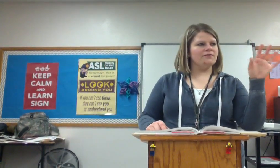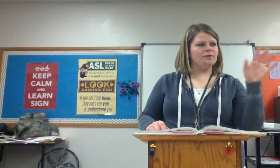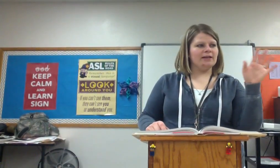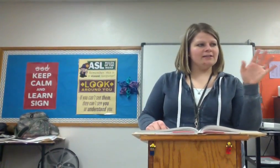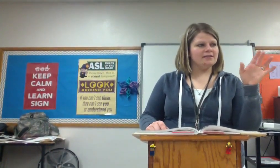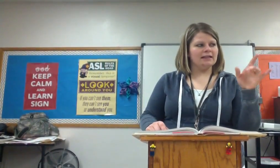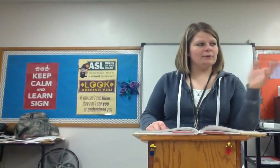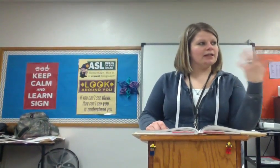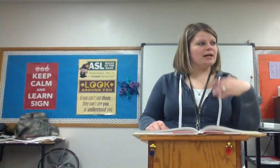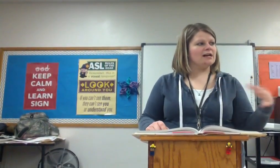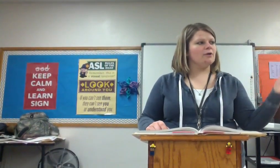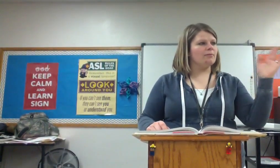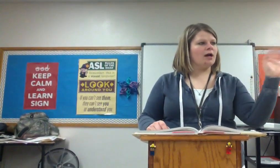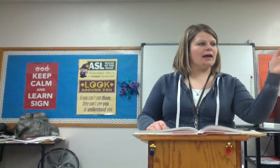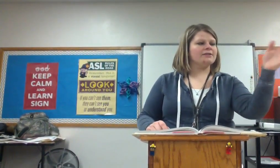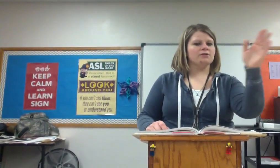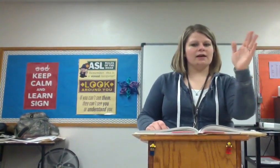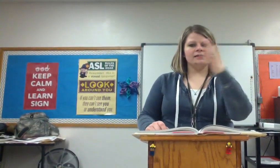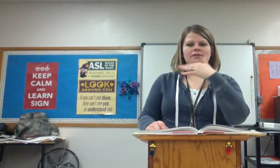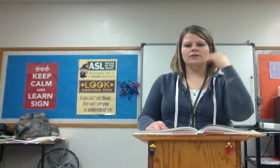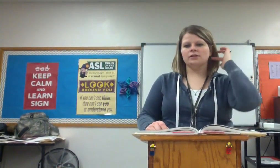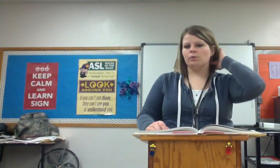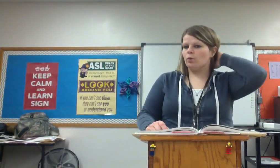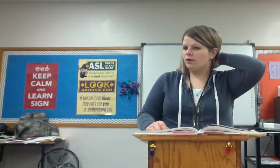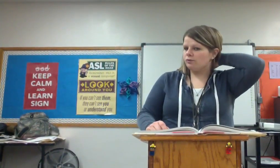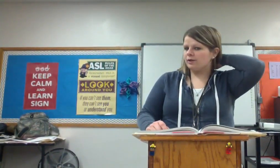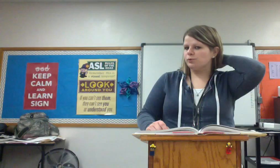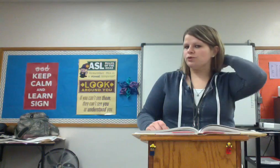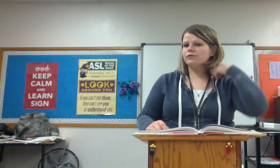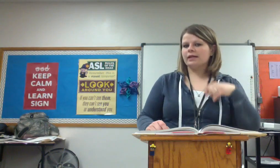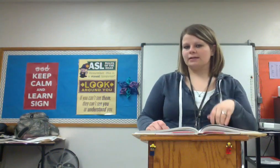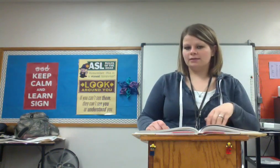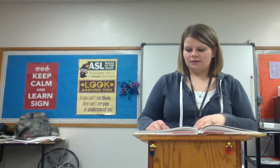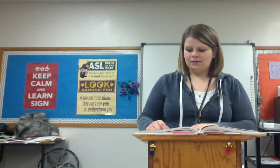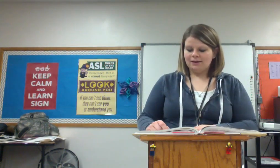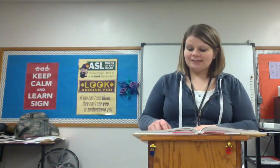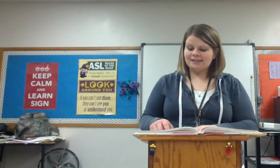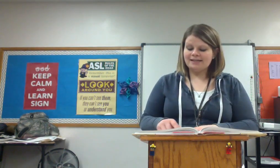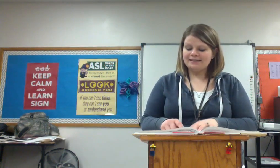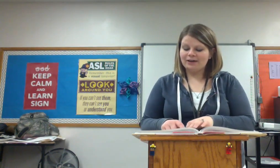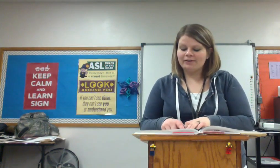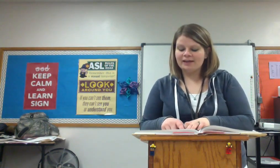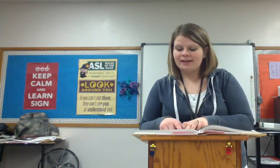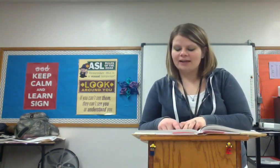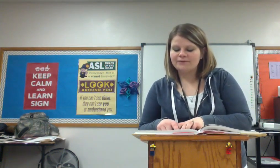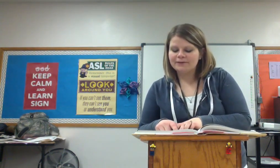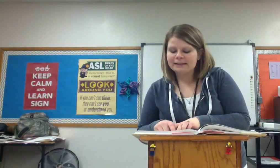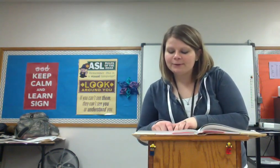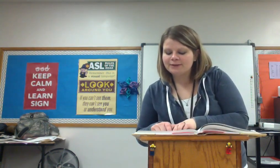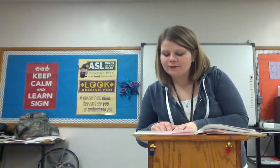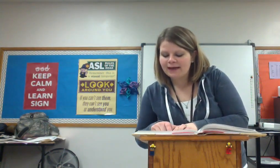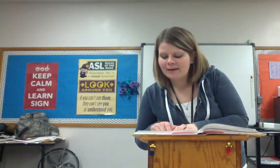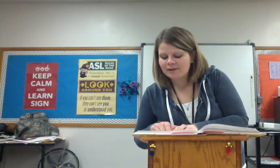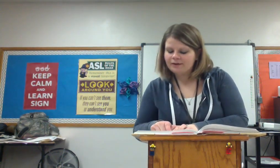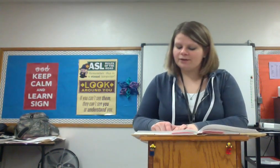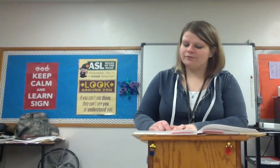few minutes, and then we're going to talk about them. I'll ask you guys individually what you guys would do for that. Because it says here, think carefully about the vocabulary you've